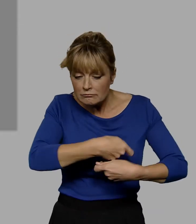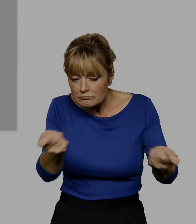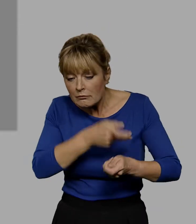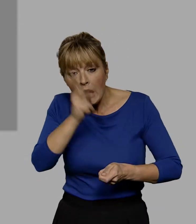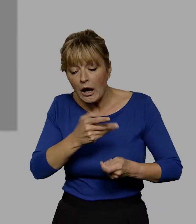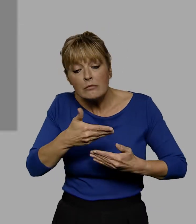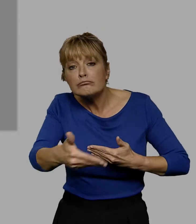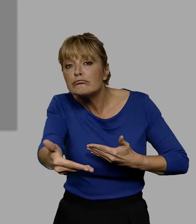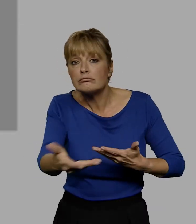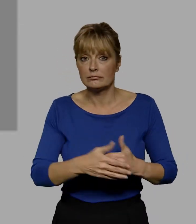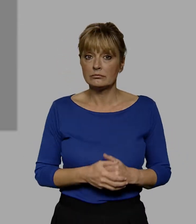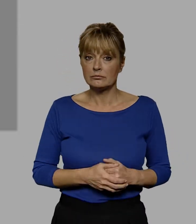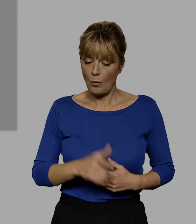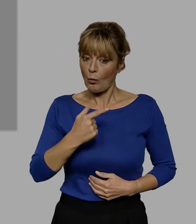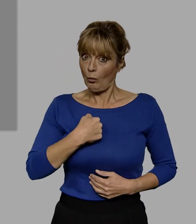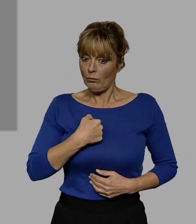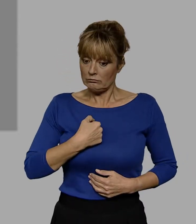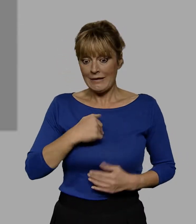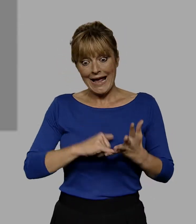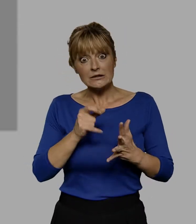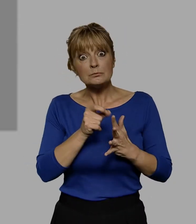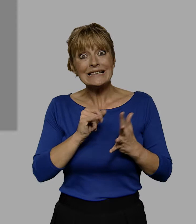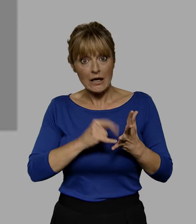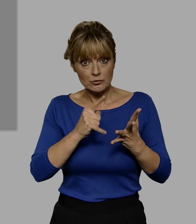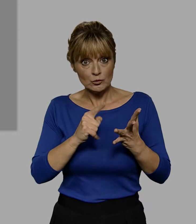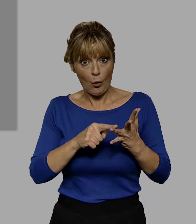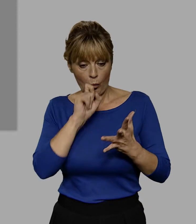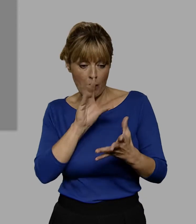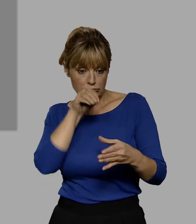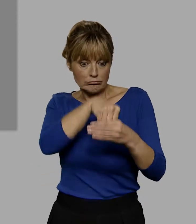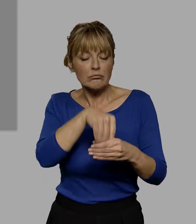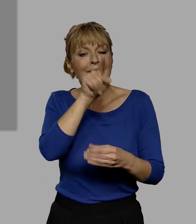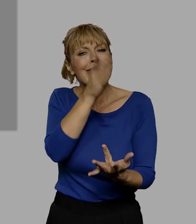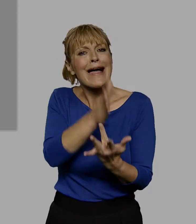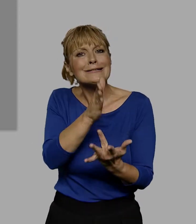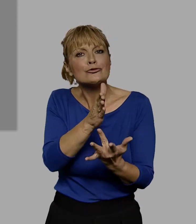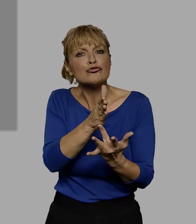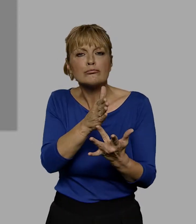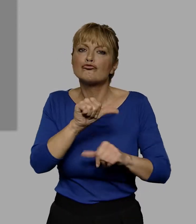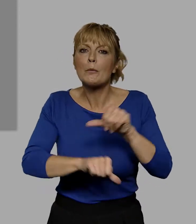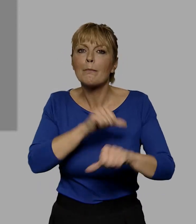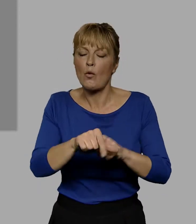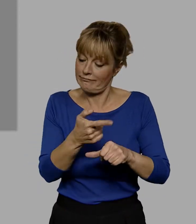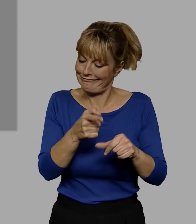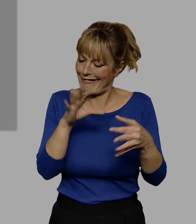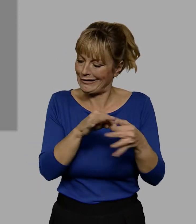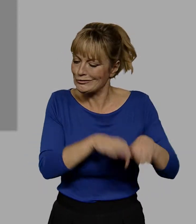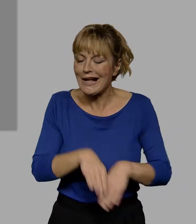necessary. We will contribute to the National Progress Review interim report on the National BSL Plan scheduled